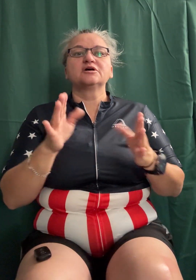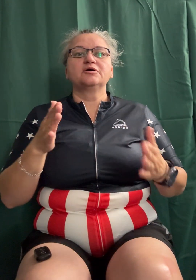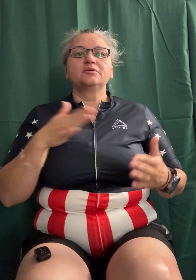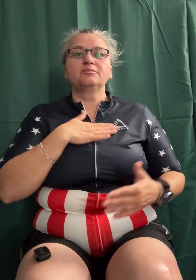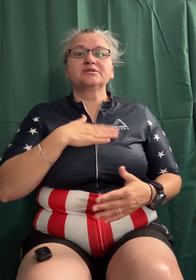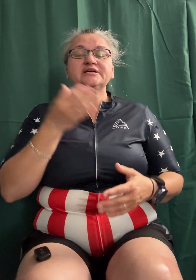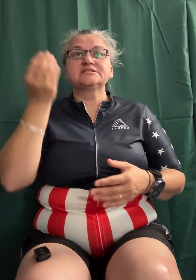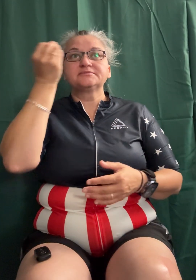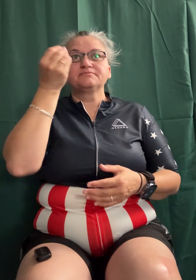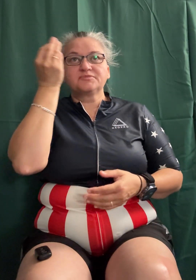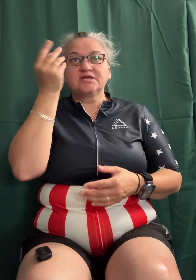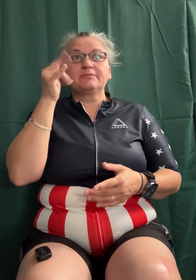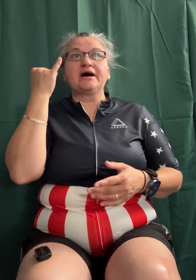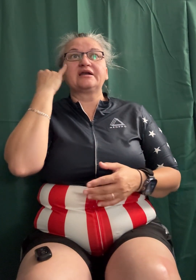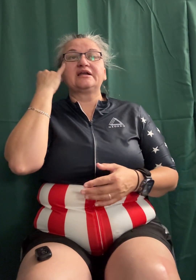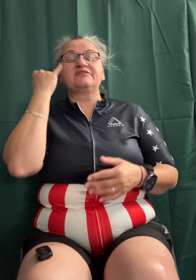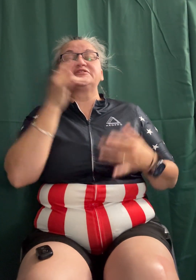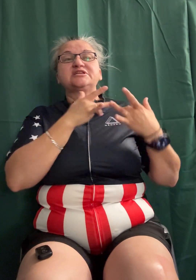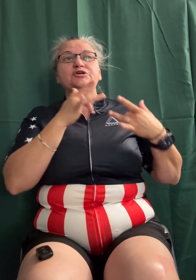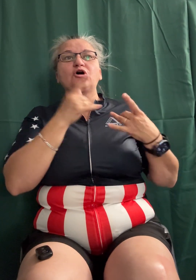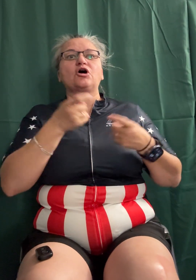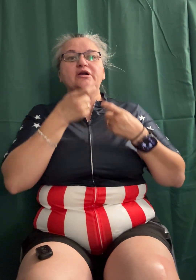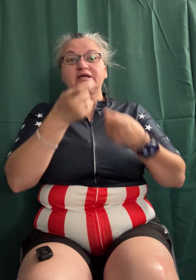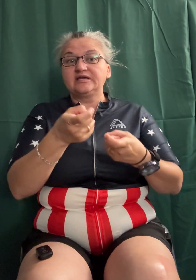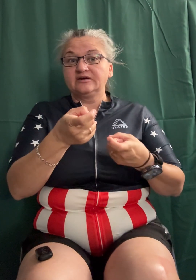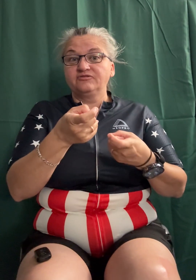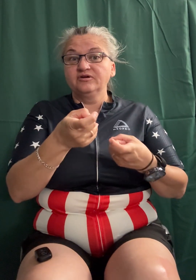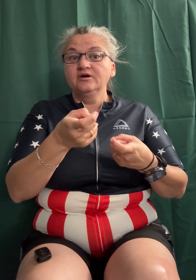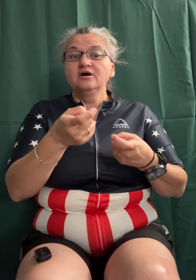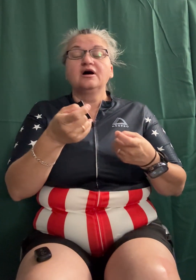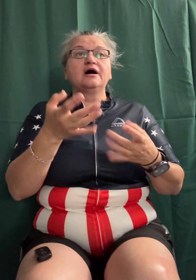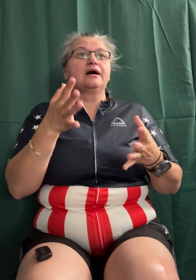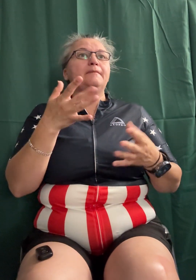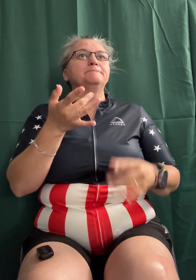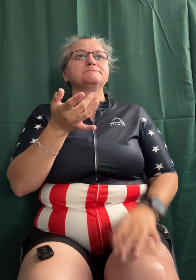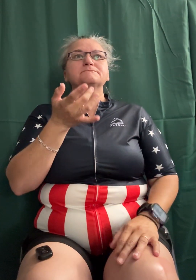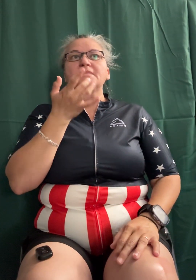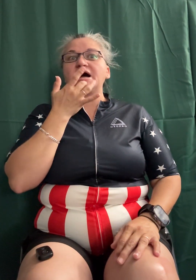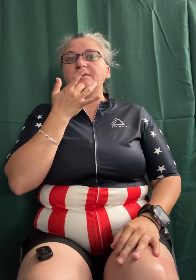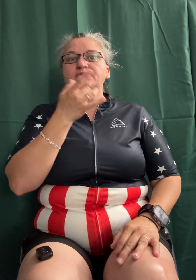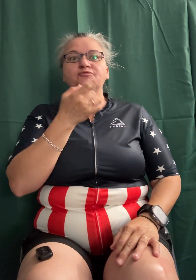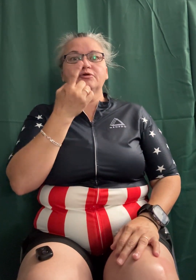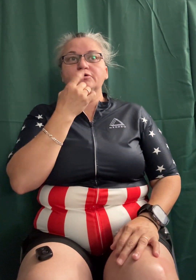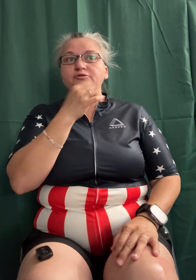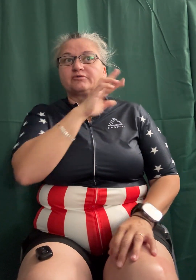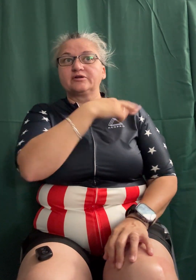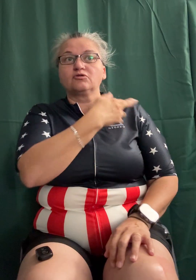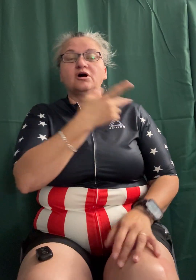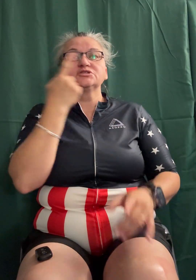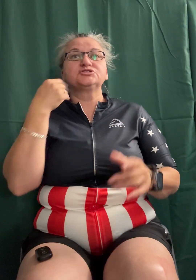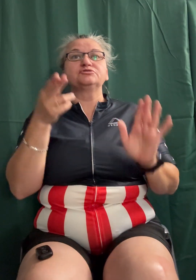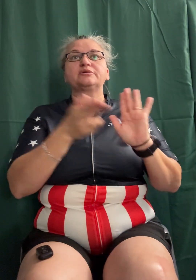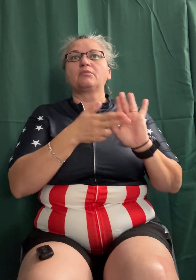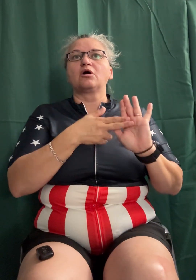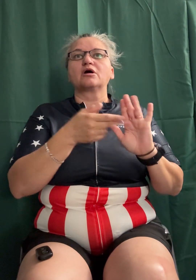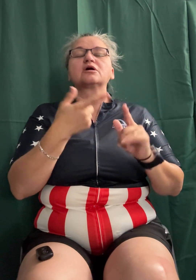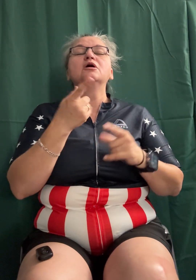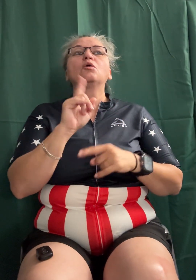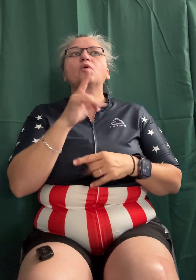So please think about it. If it's in your heart, give. I prefer the Red Cross. You can mark where you